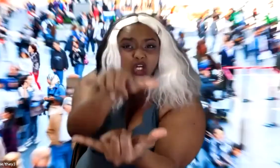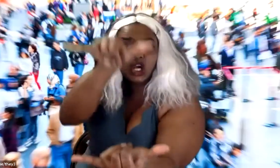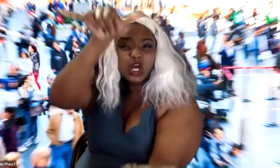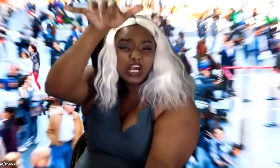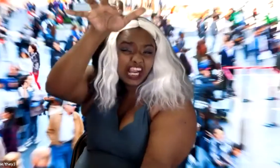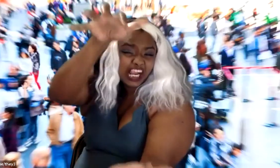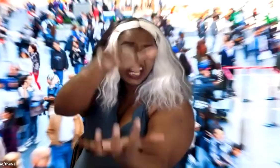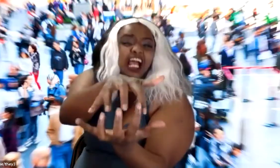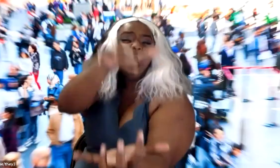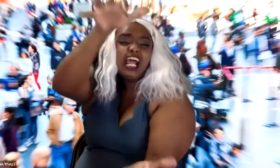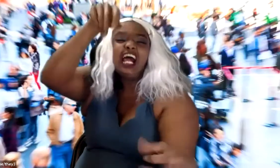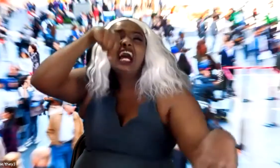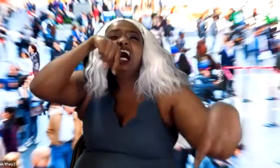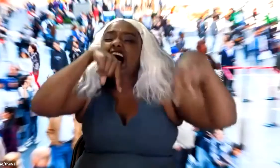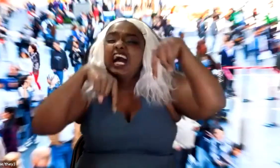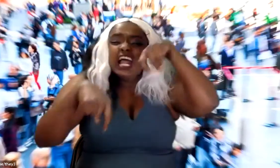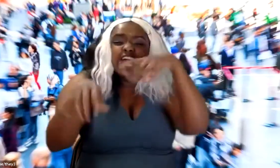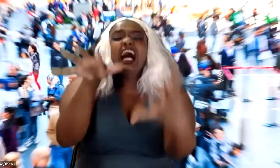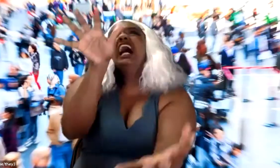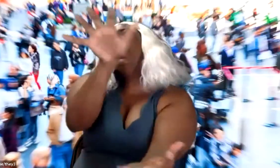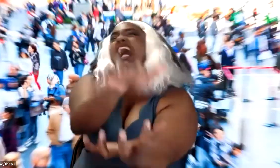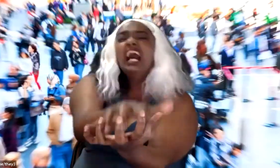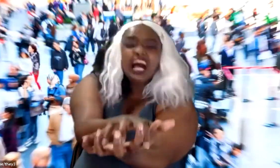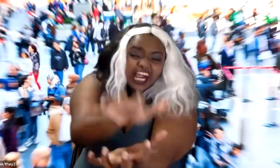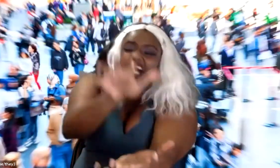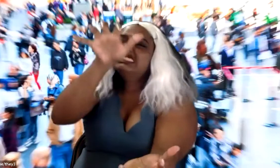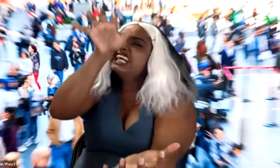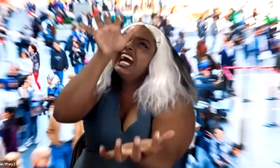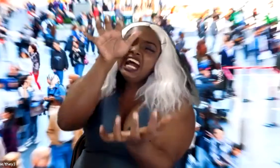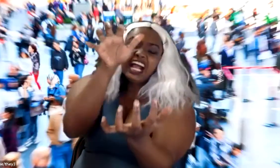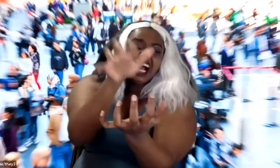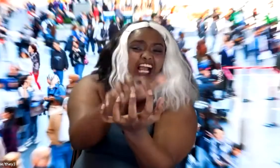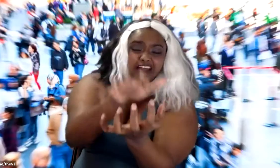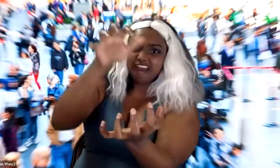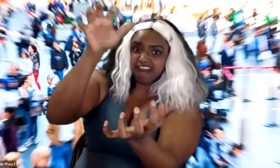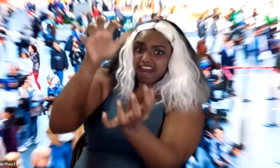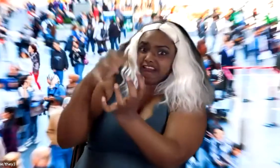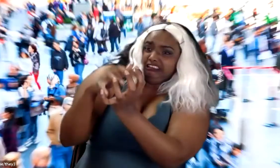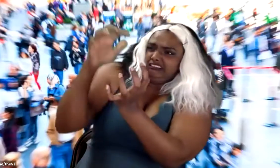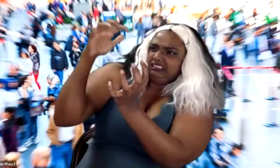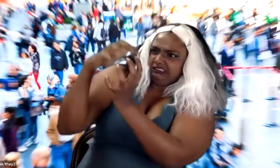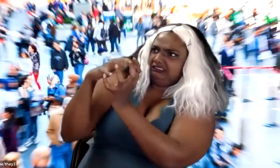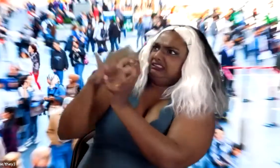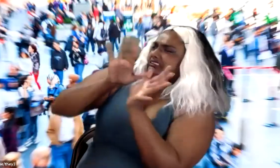There will be nothing left by the huge mouth, grotesque, masticating.